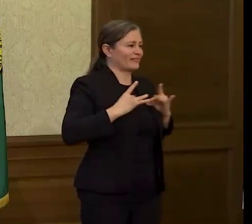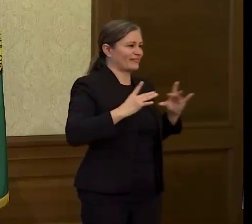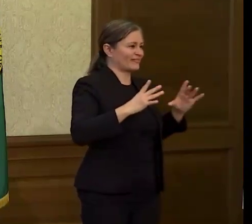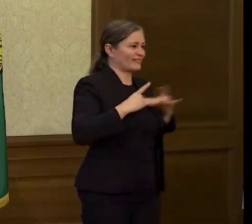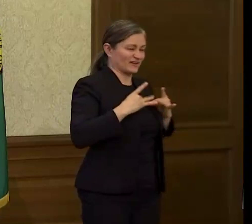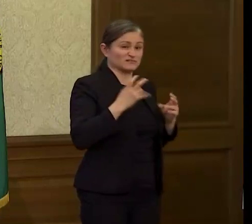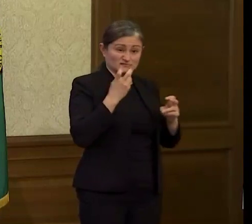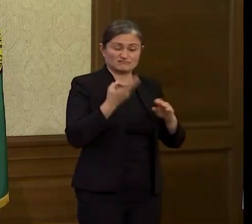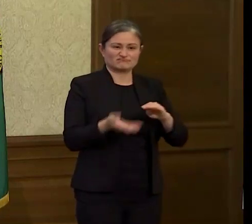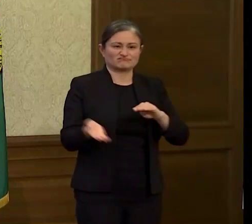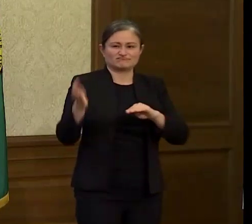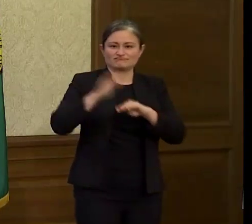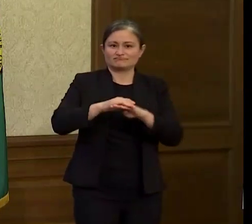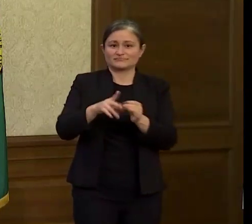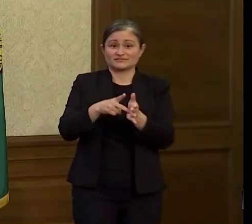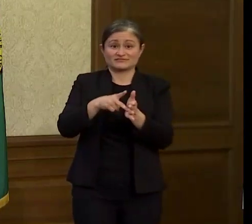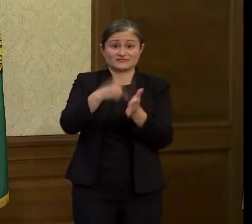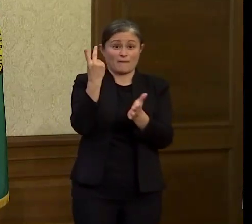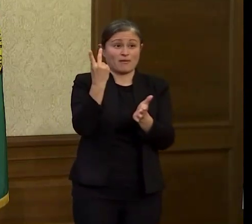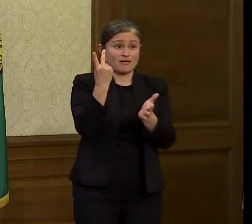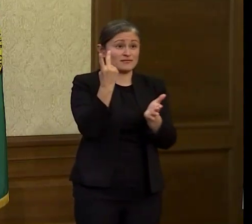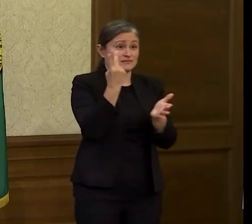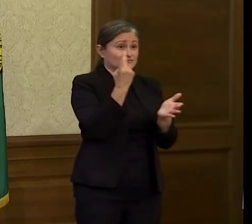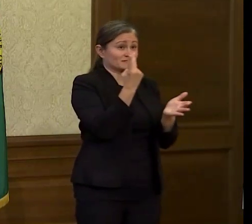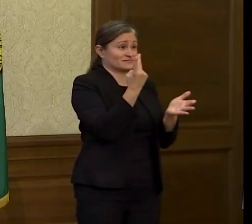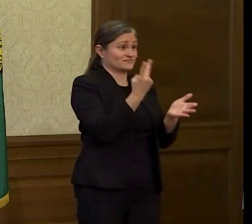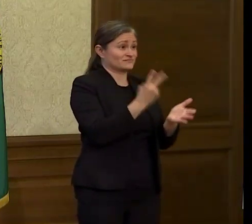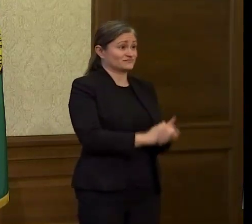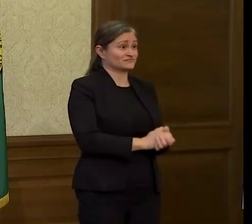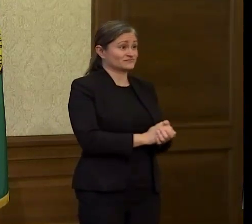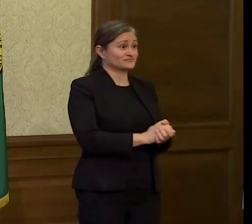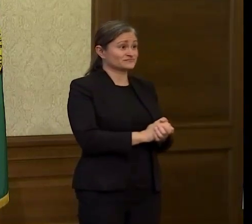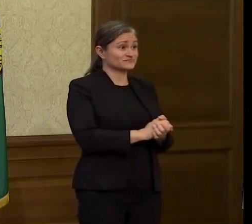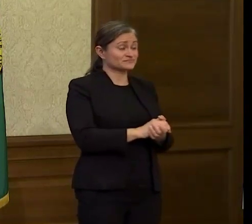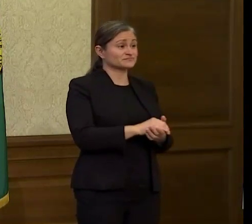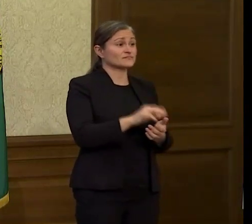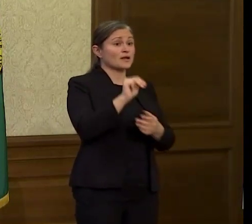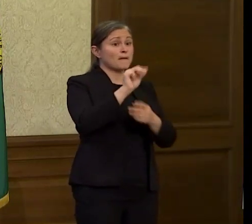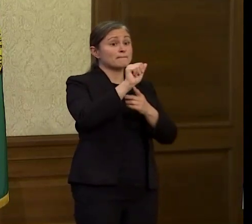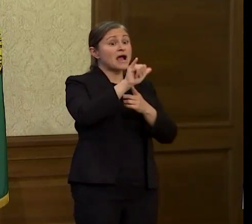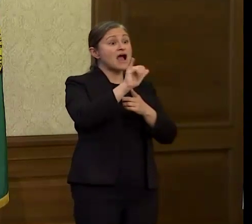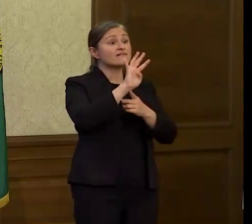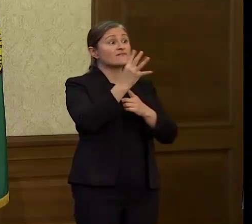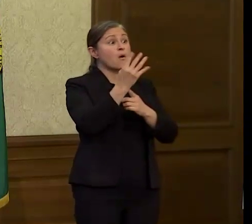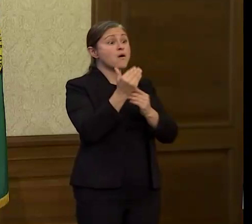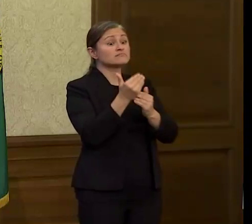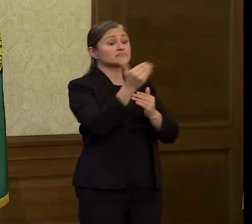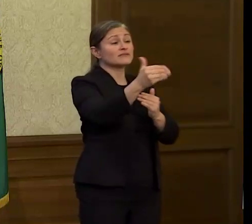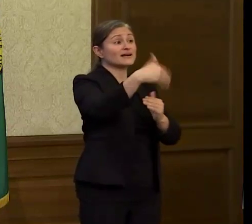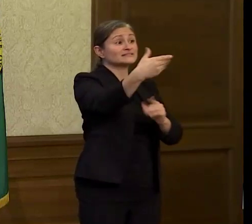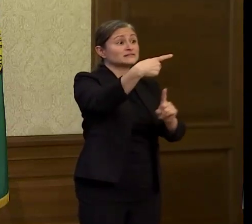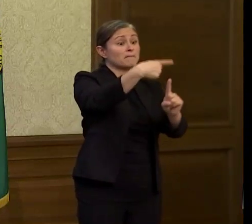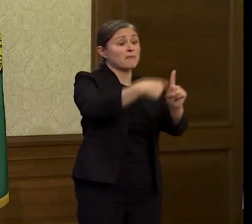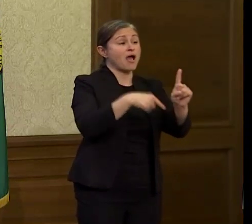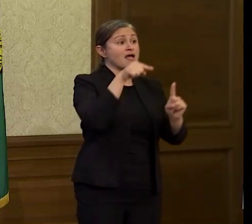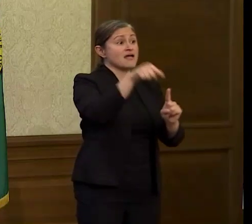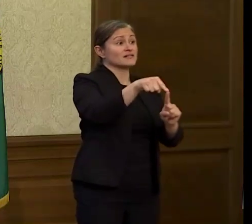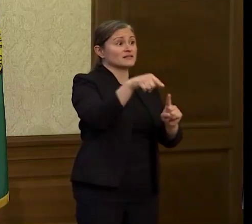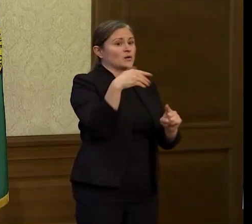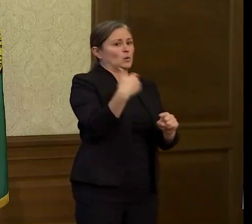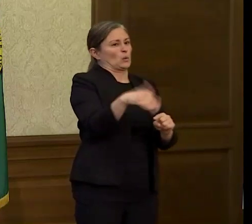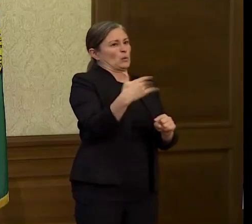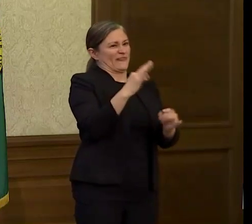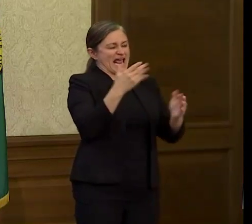4th is absolutely the soonest we possibly could achieve our ends to keep our loved ones safe.